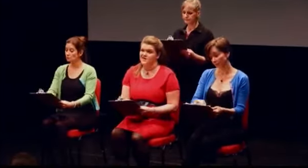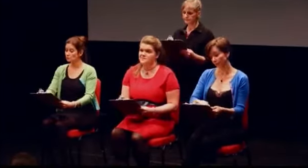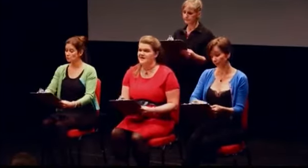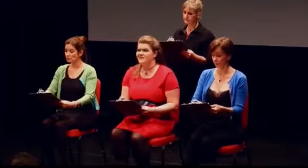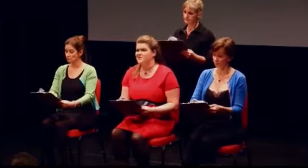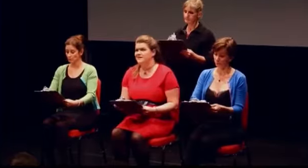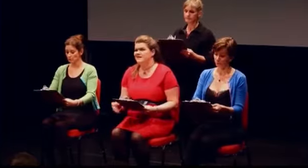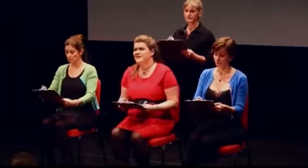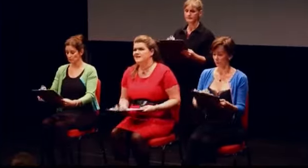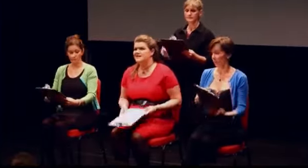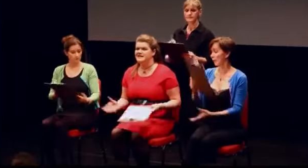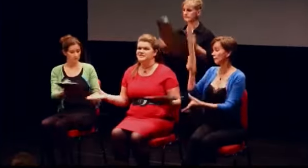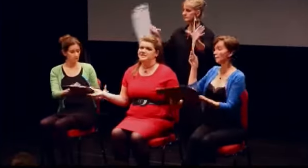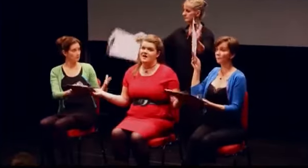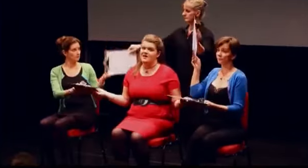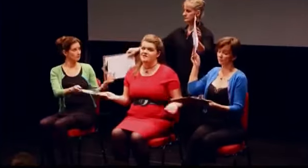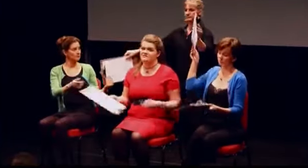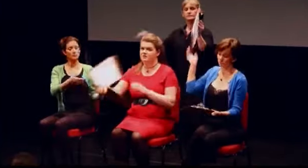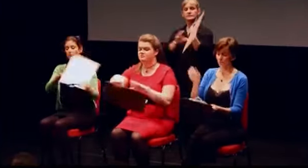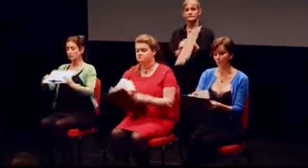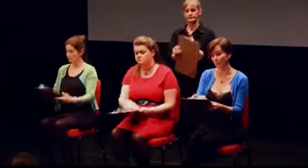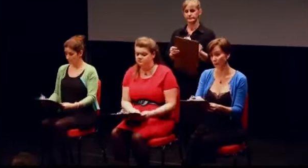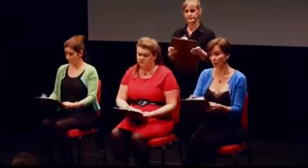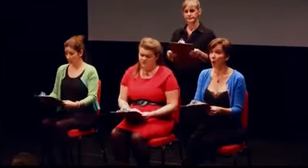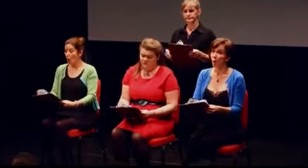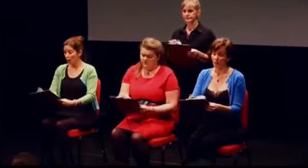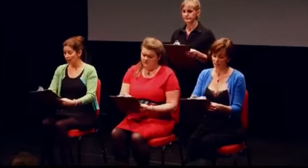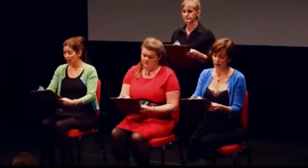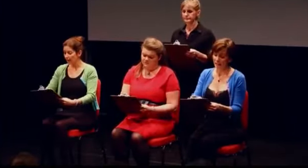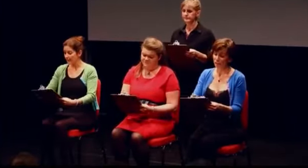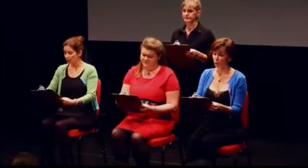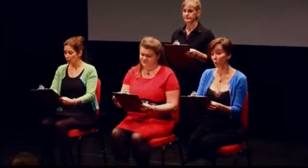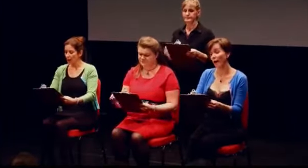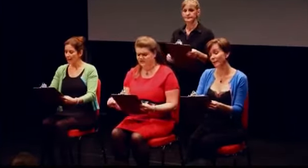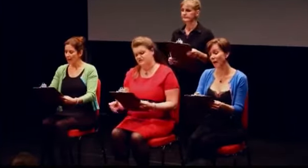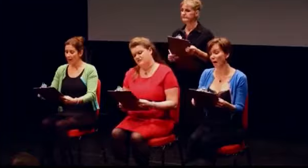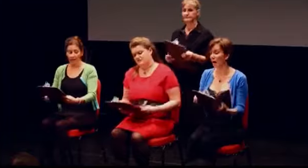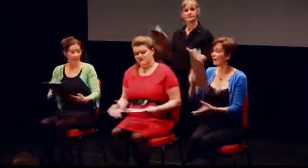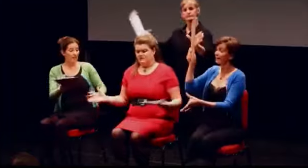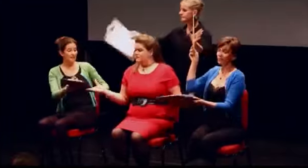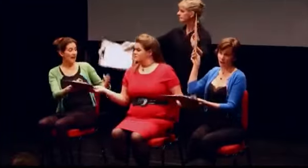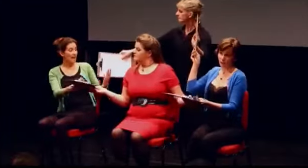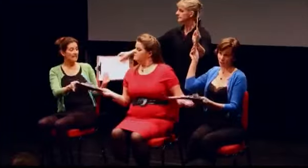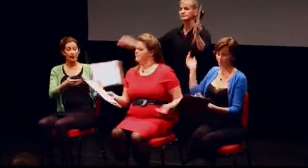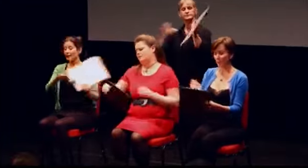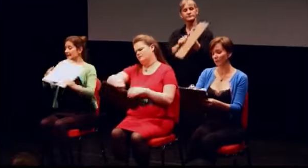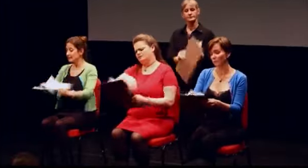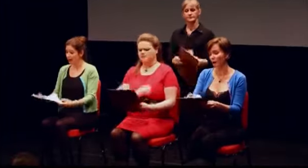Except that each beginning is an end. One lie leads to another, the sigh is quickly